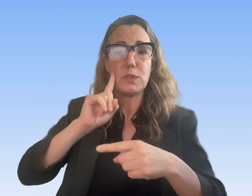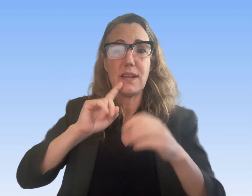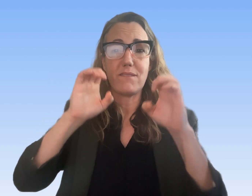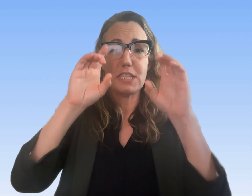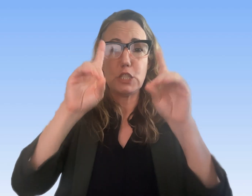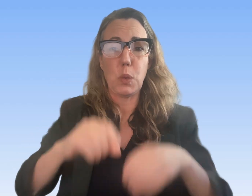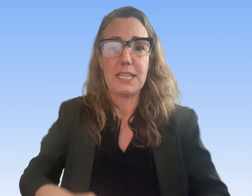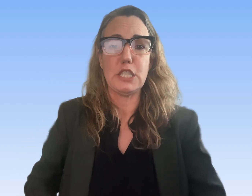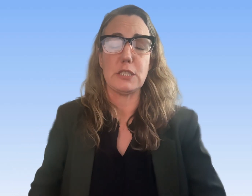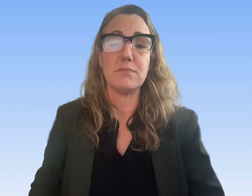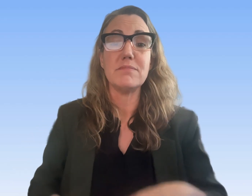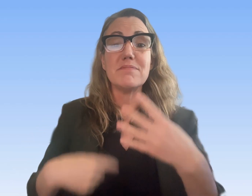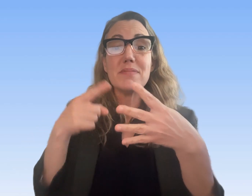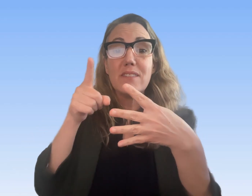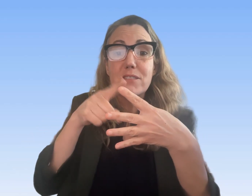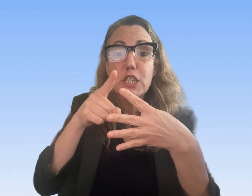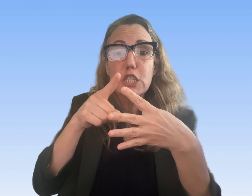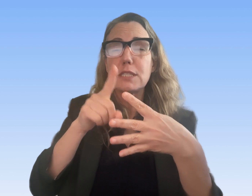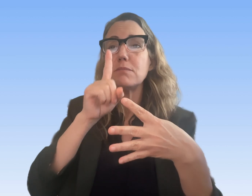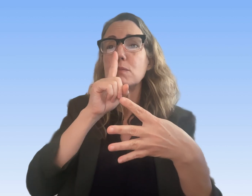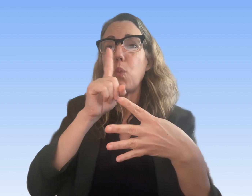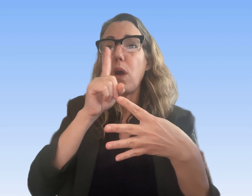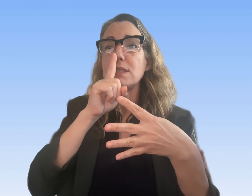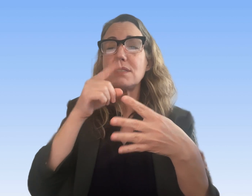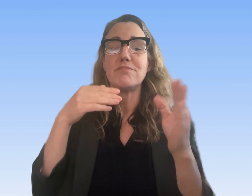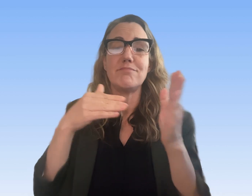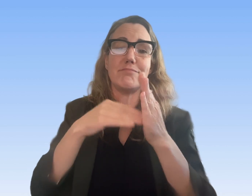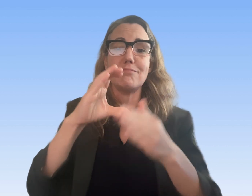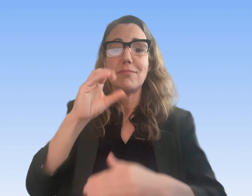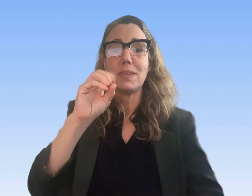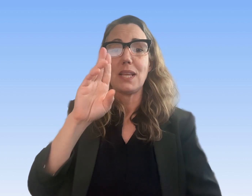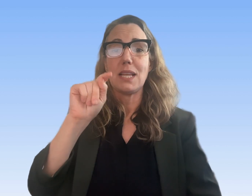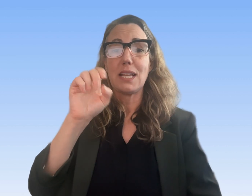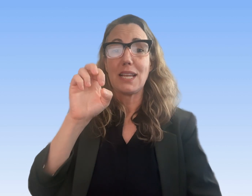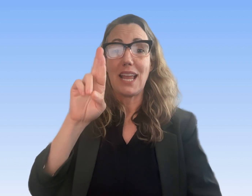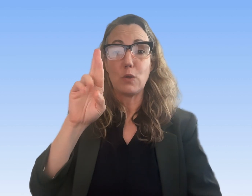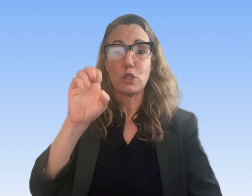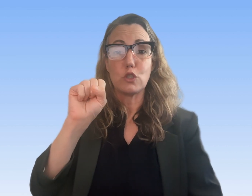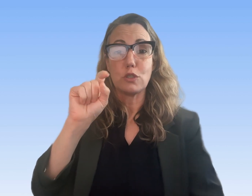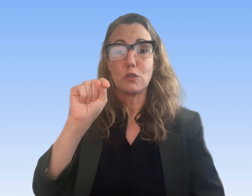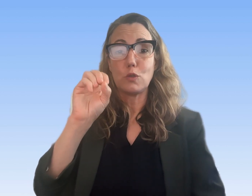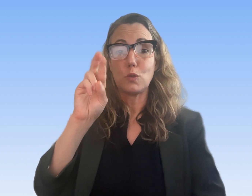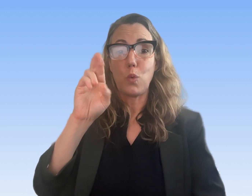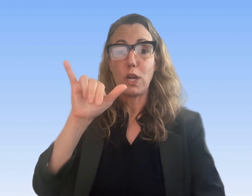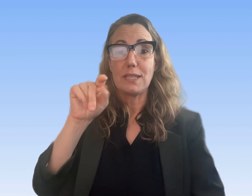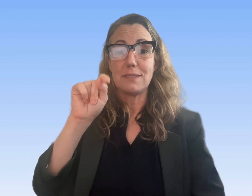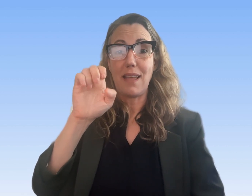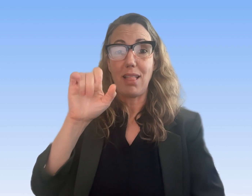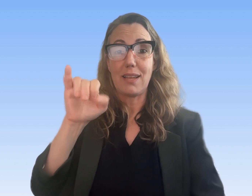deaf education. First was counter